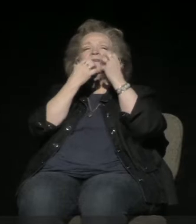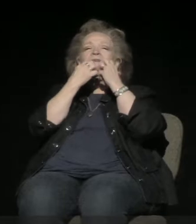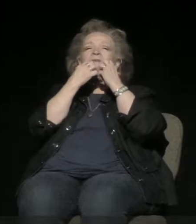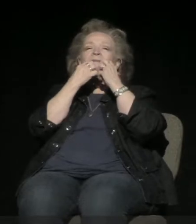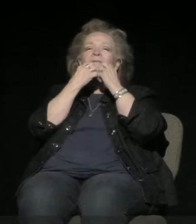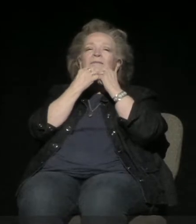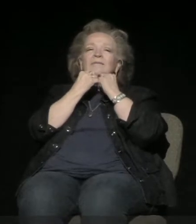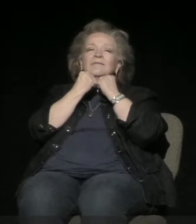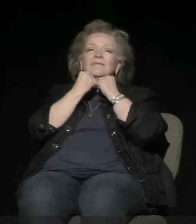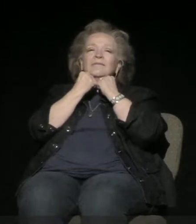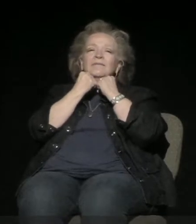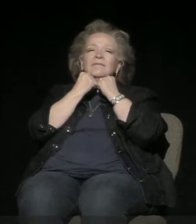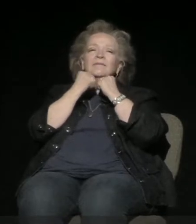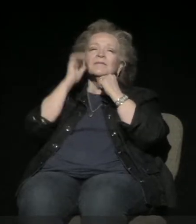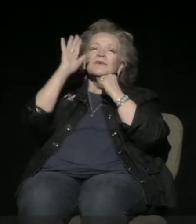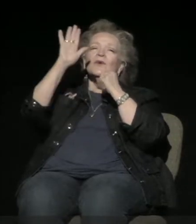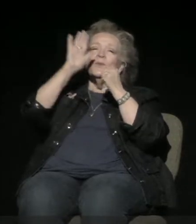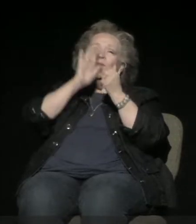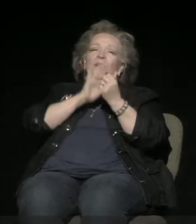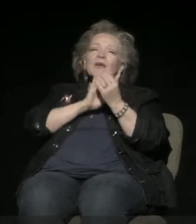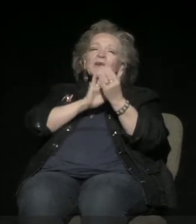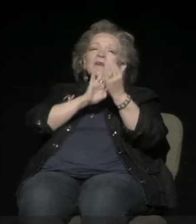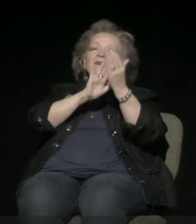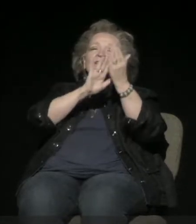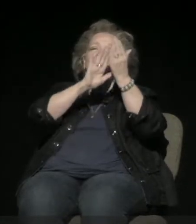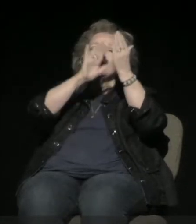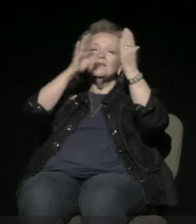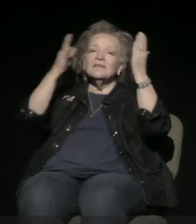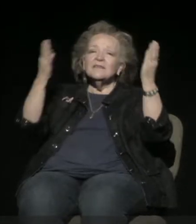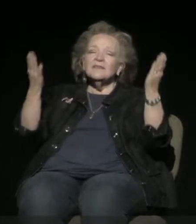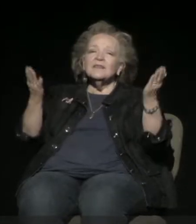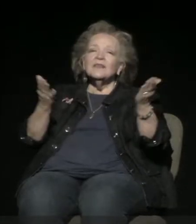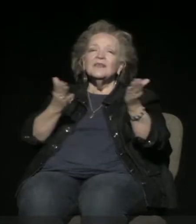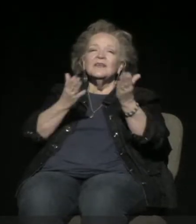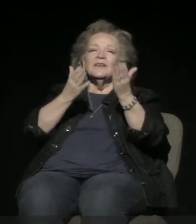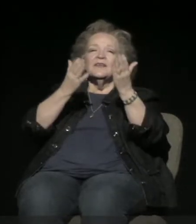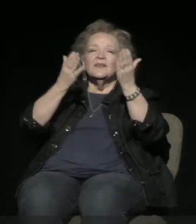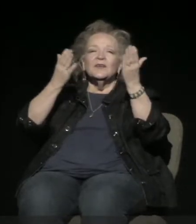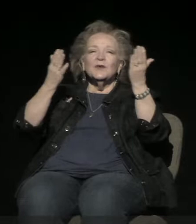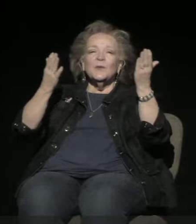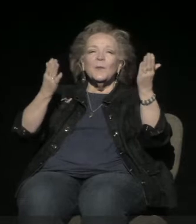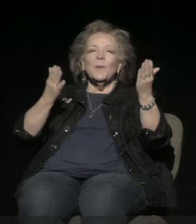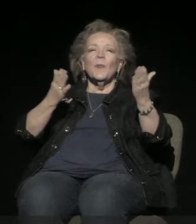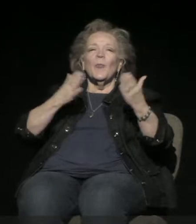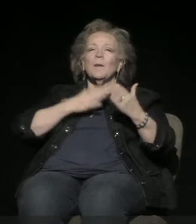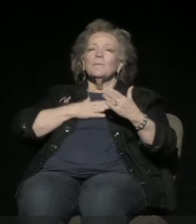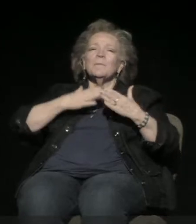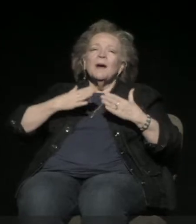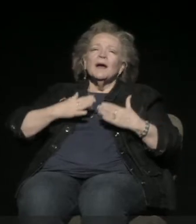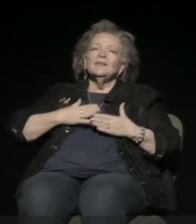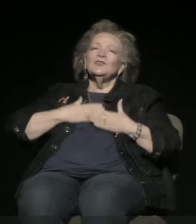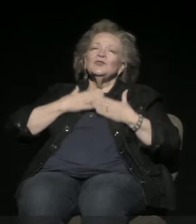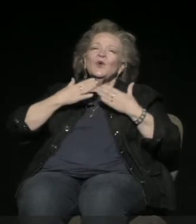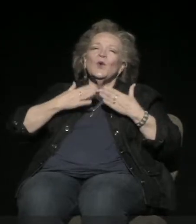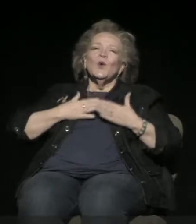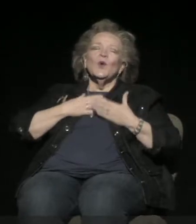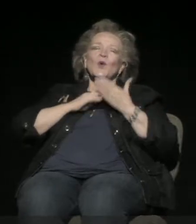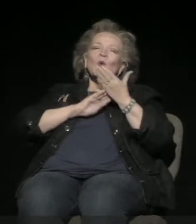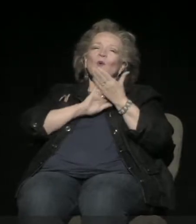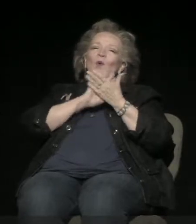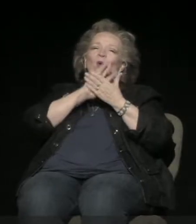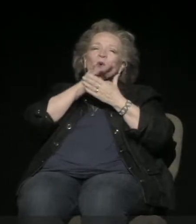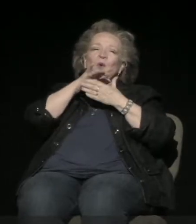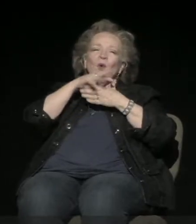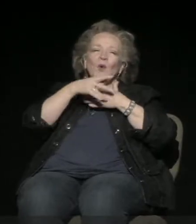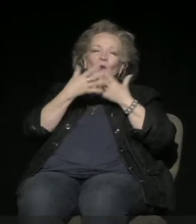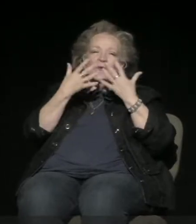In Your Presence Here My Joy